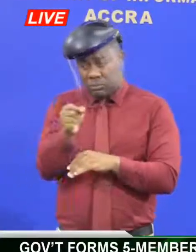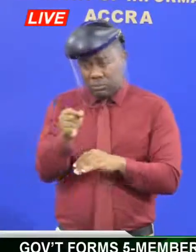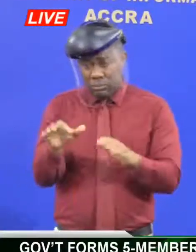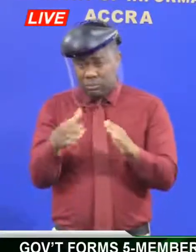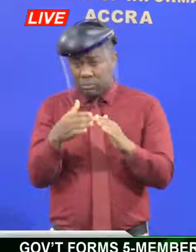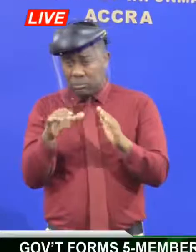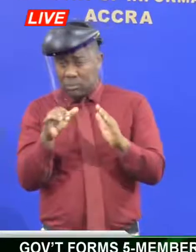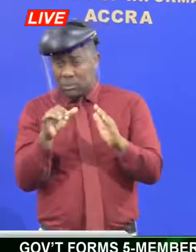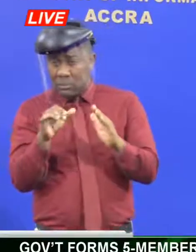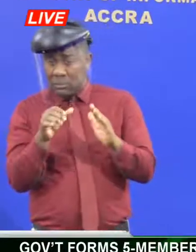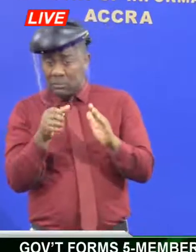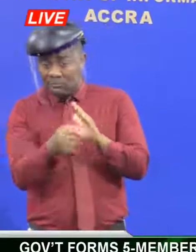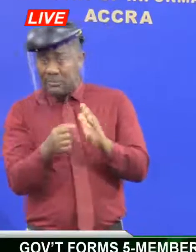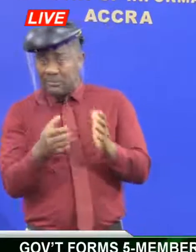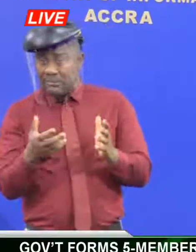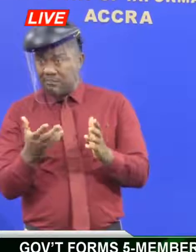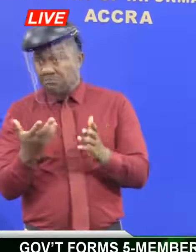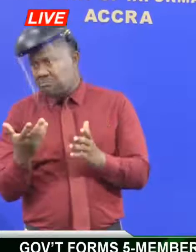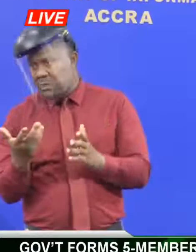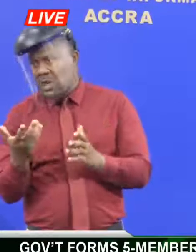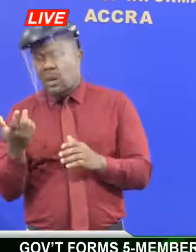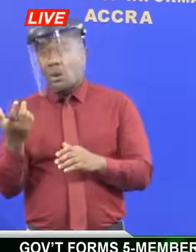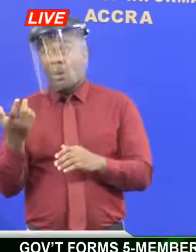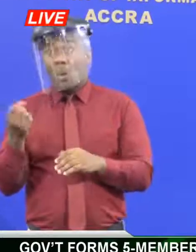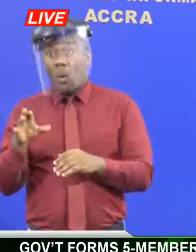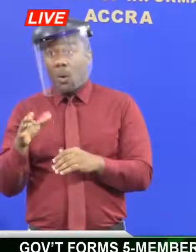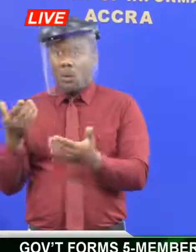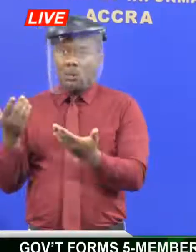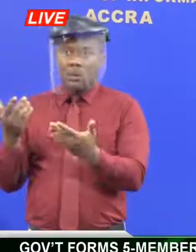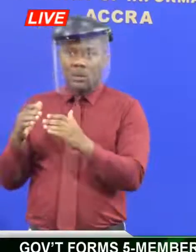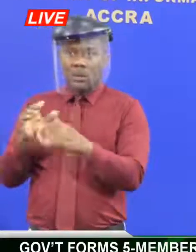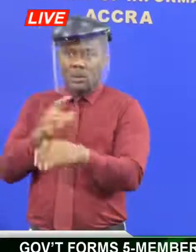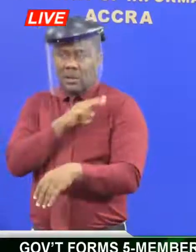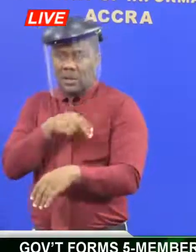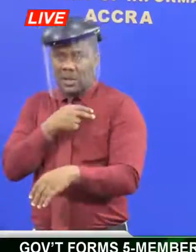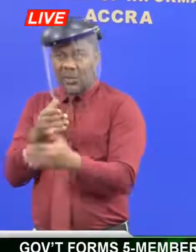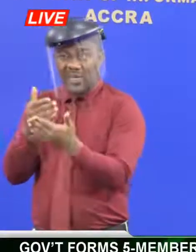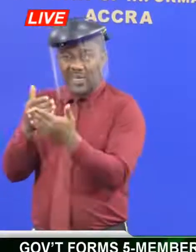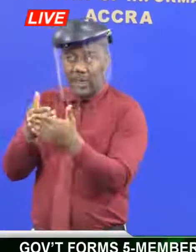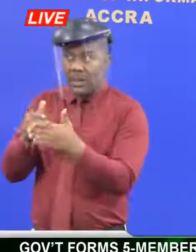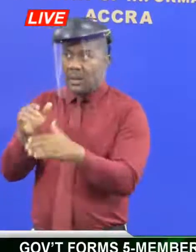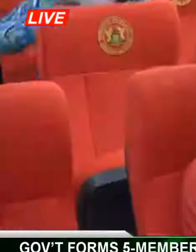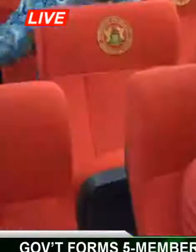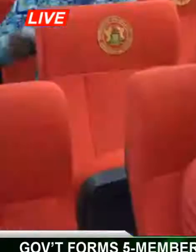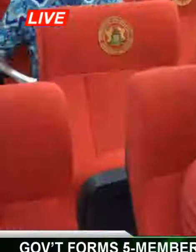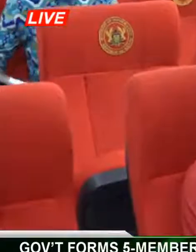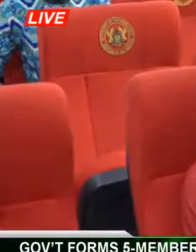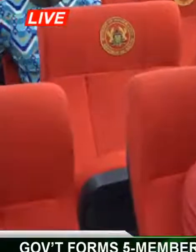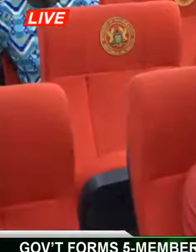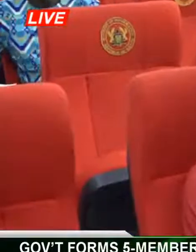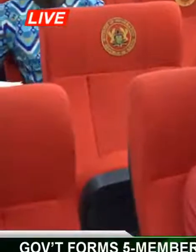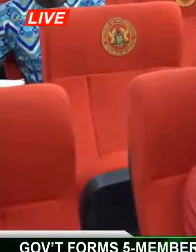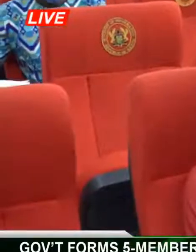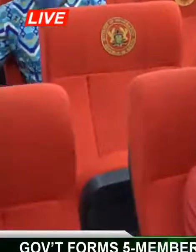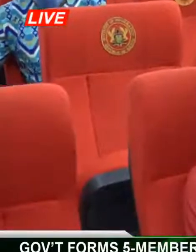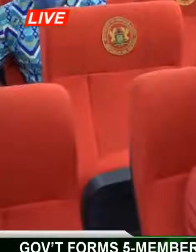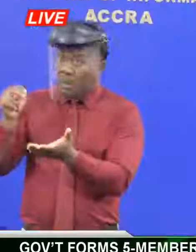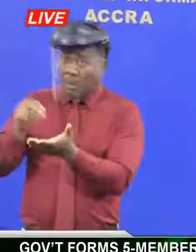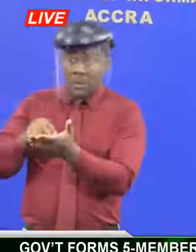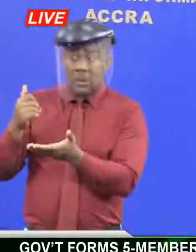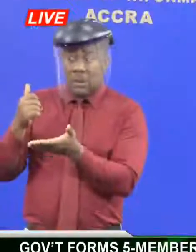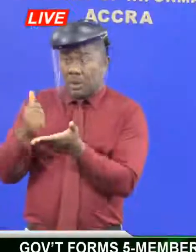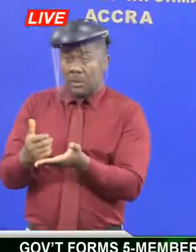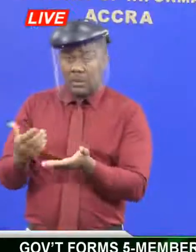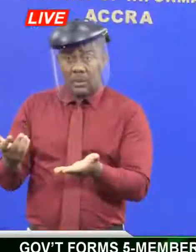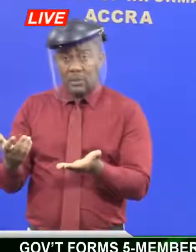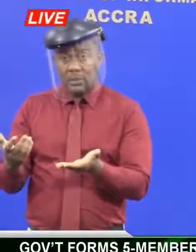ho ene kwan a aspect e be ho mpanifo betumi afi ho aba be hwe ne so ne ade no saa guidelines no kwan on be fa